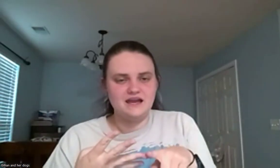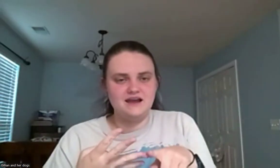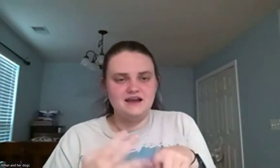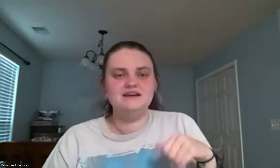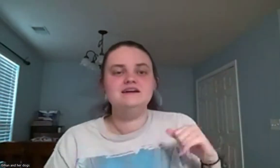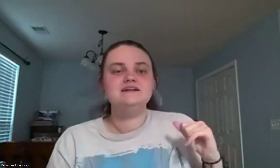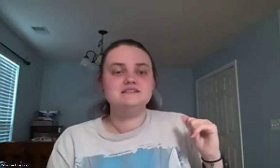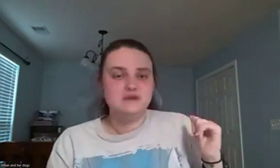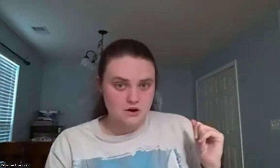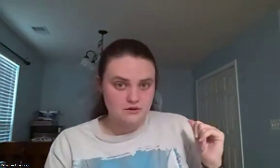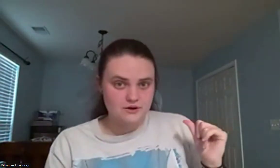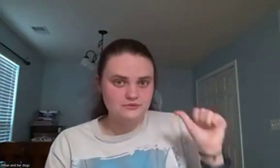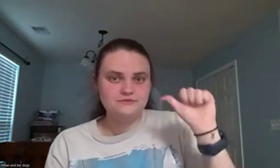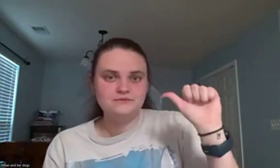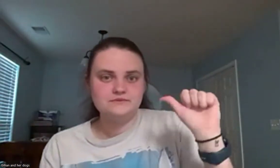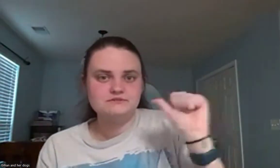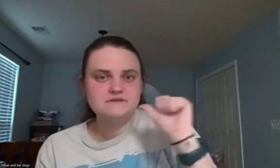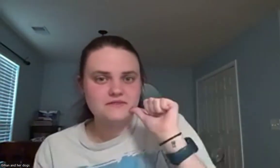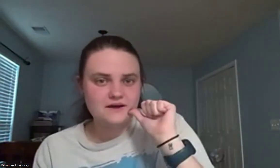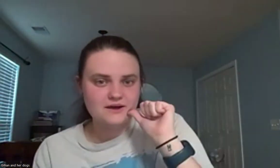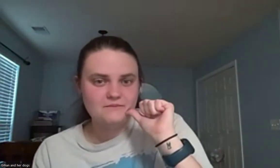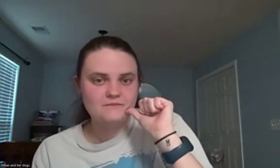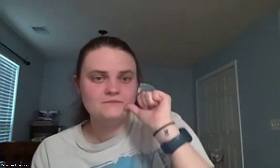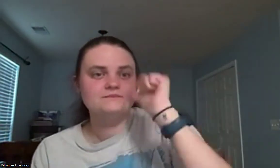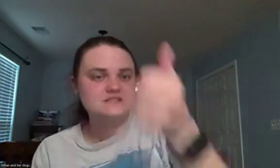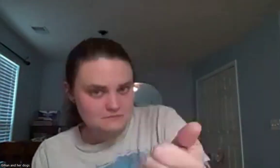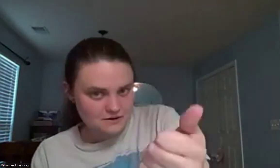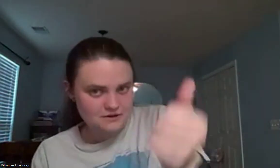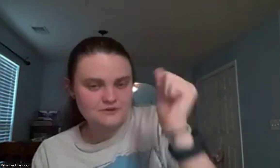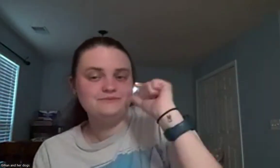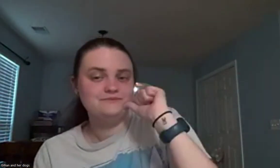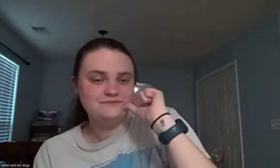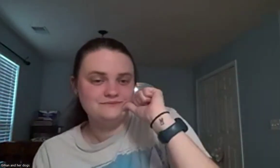had tomorrow. So with the thumb, tomorrow,